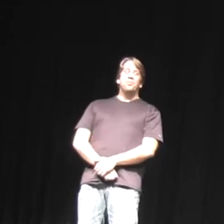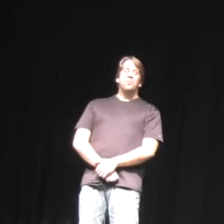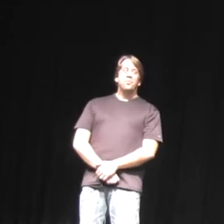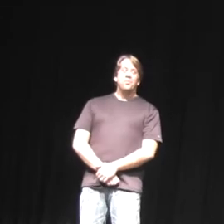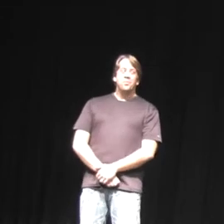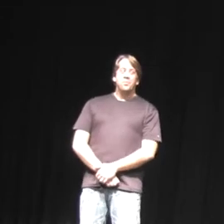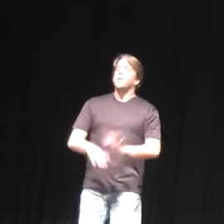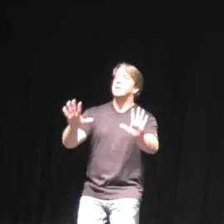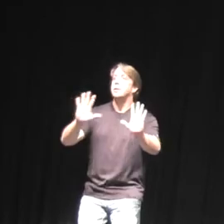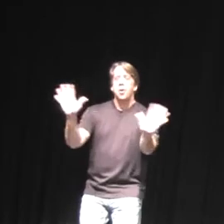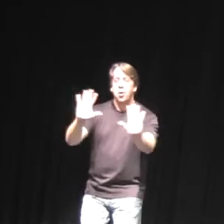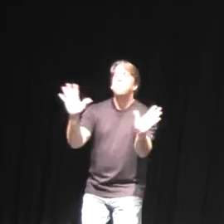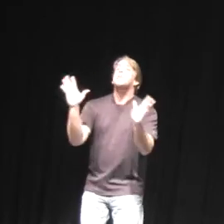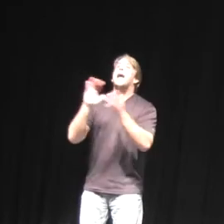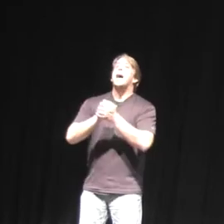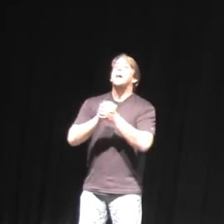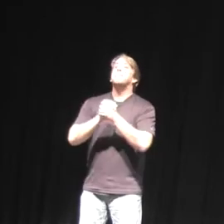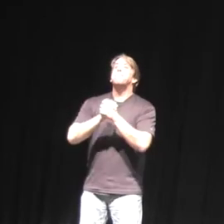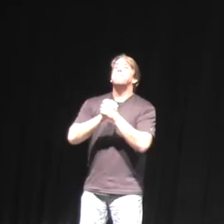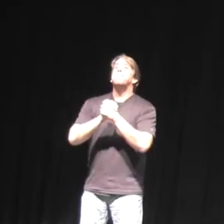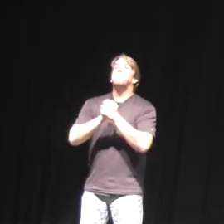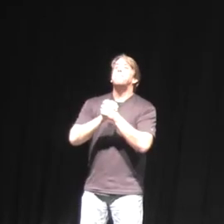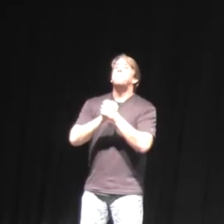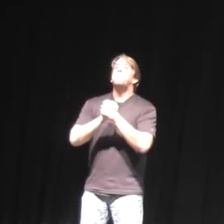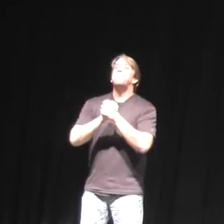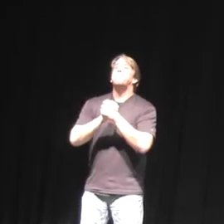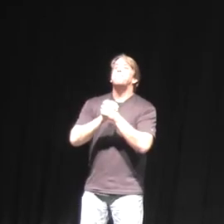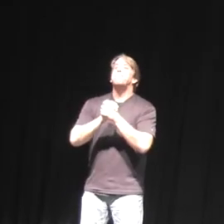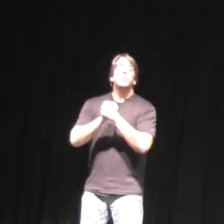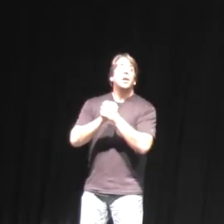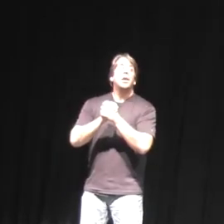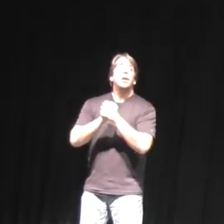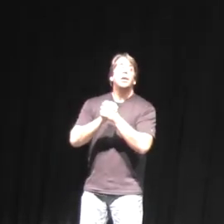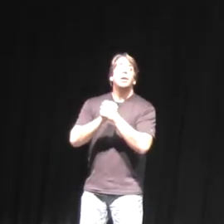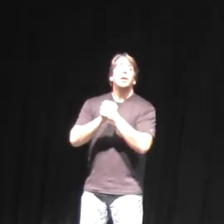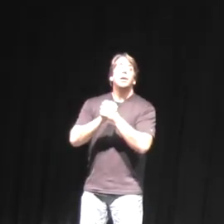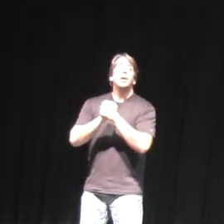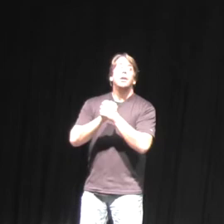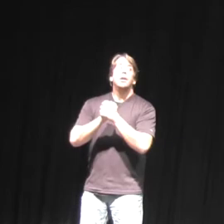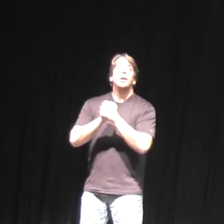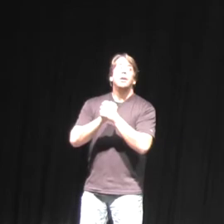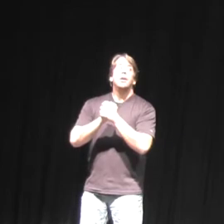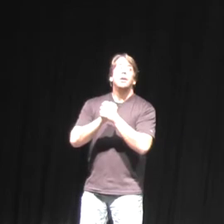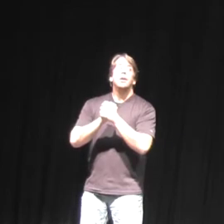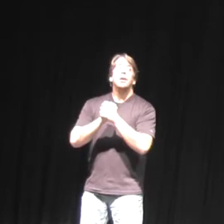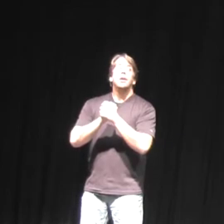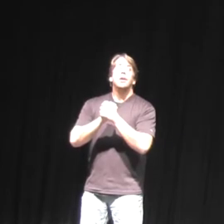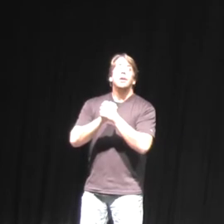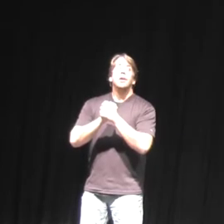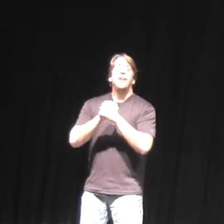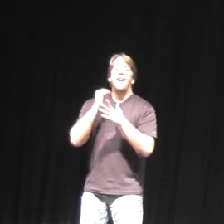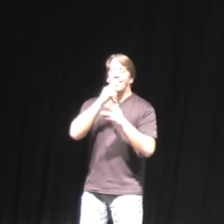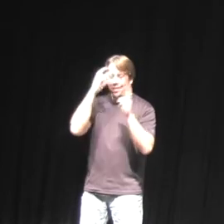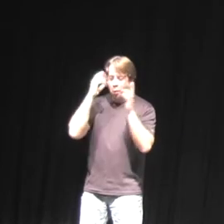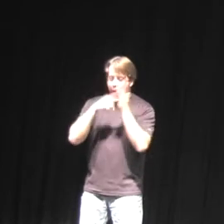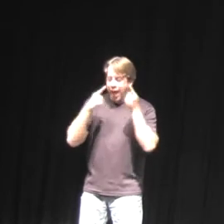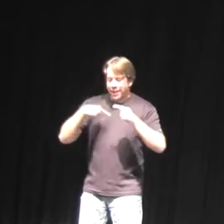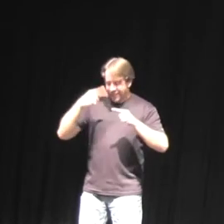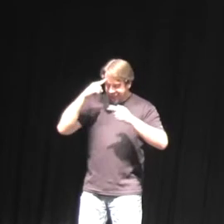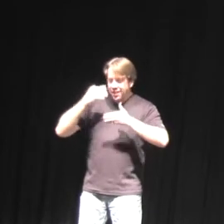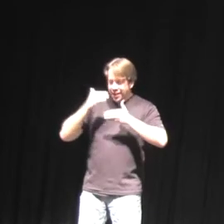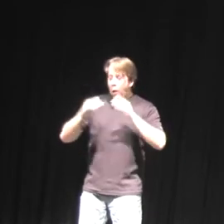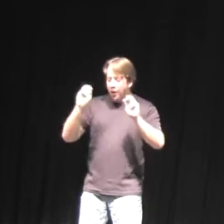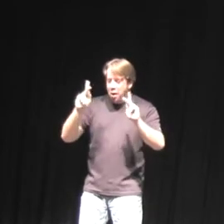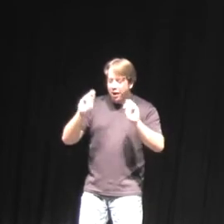That's not happening. Now I told, oh my God, you just made me be like, what is happening? Now I have to think about,